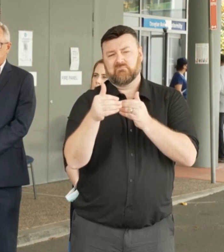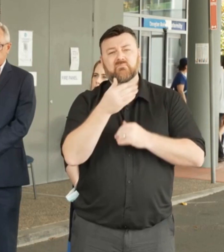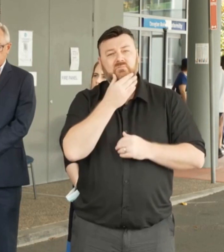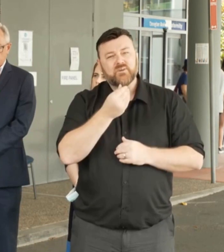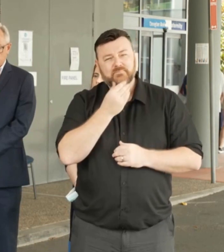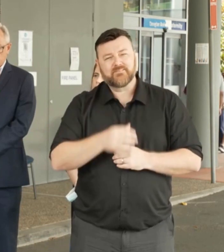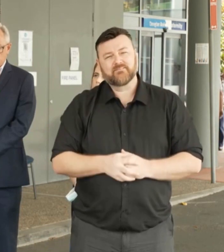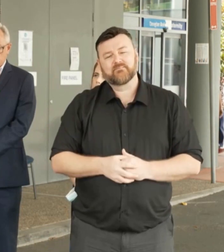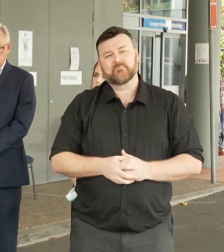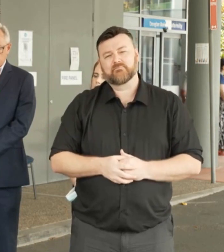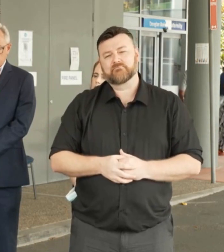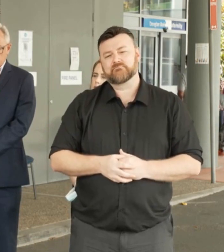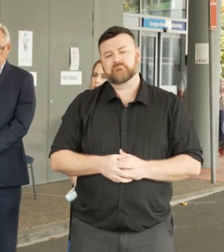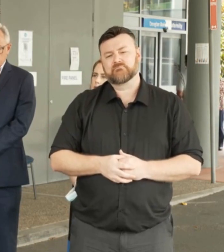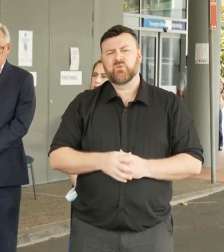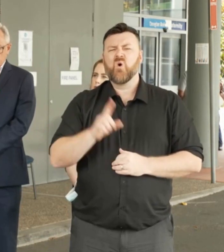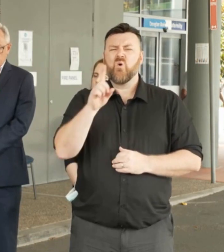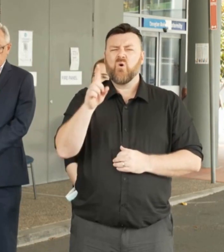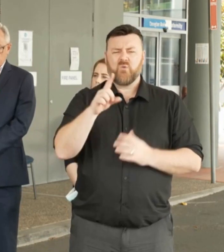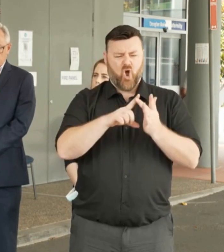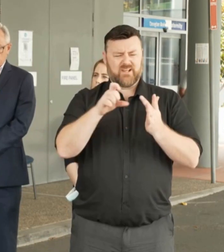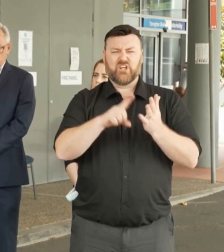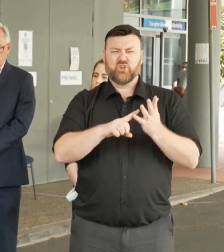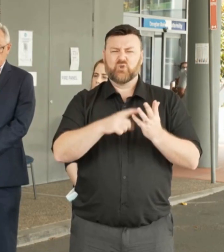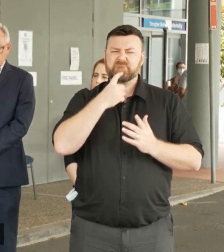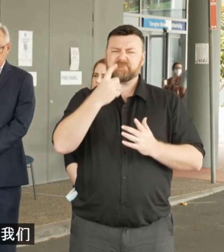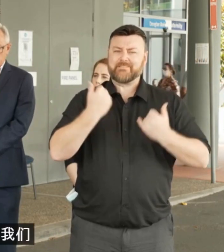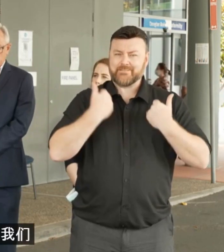The trend about ICU admissions,